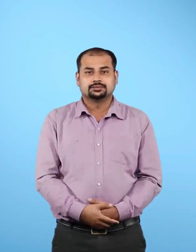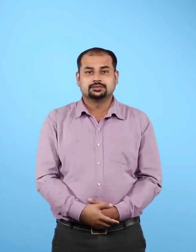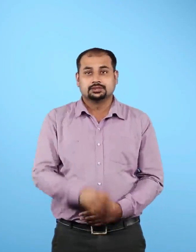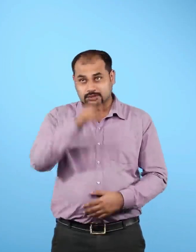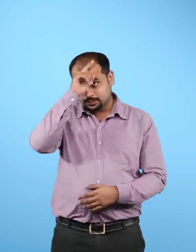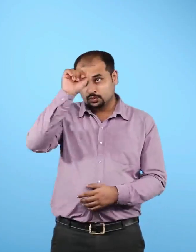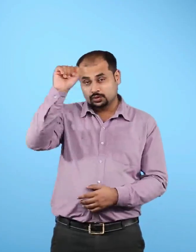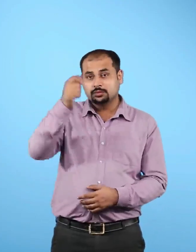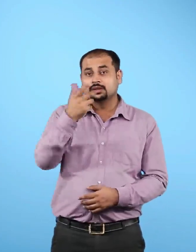Euro.